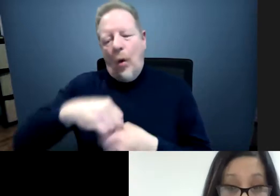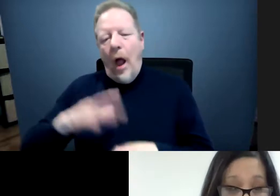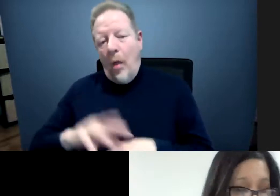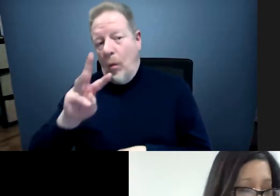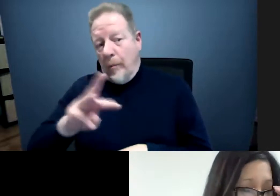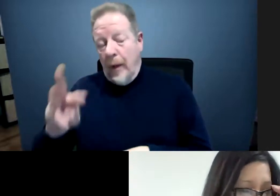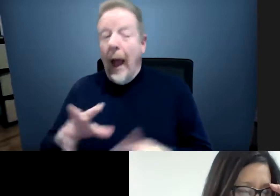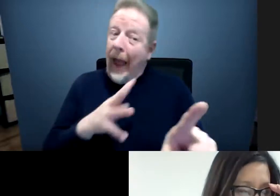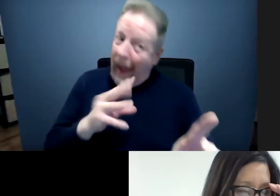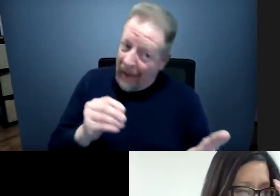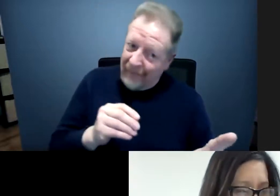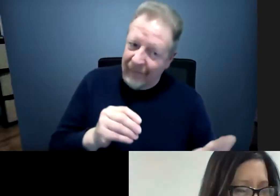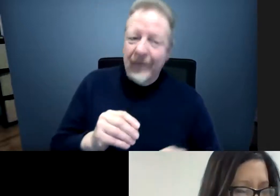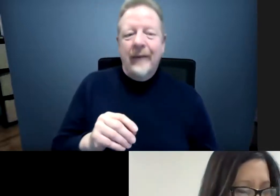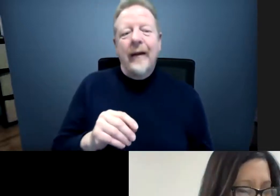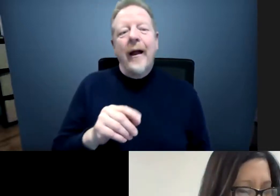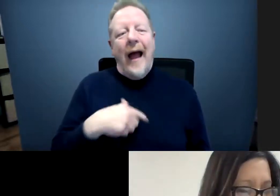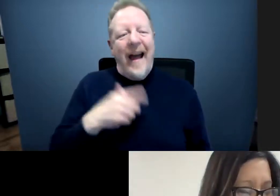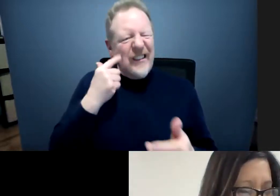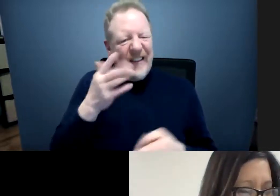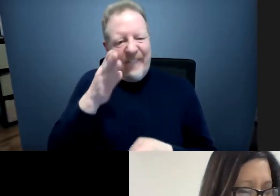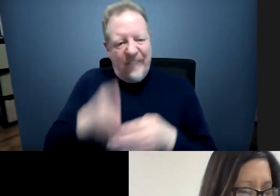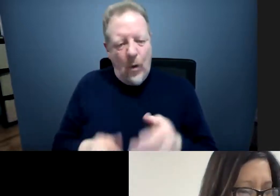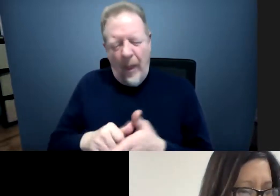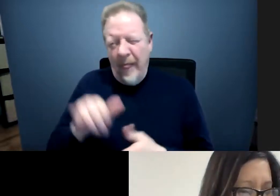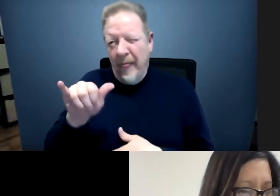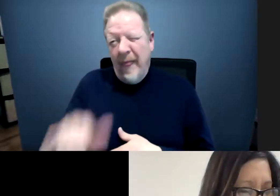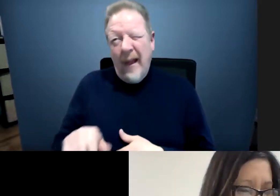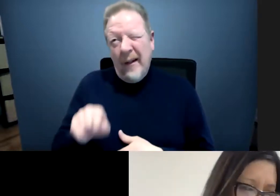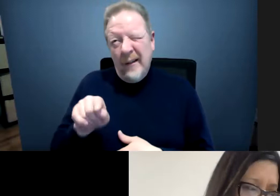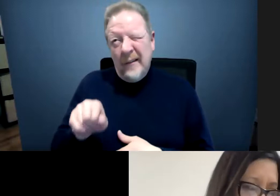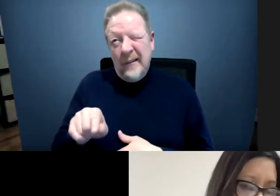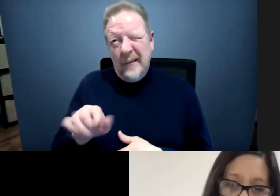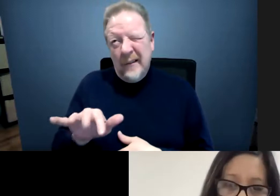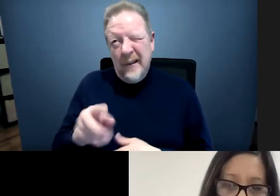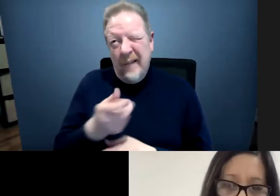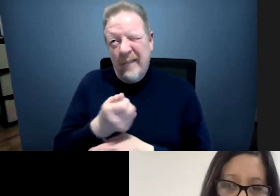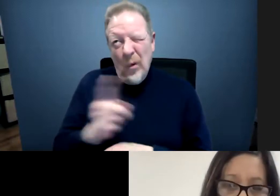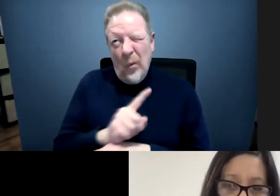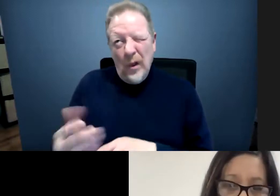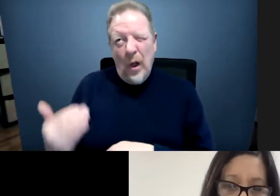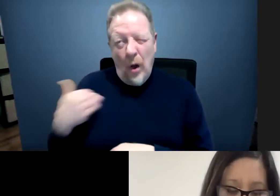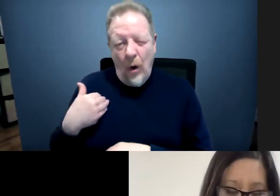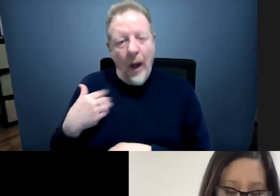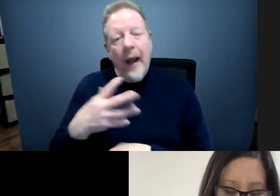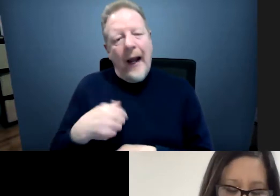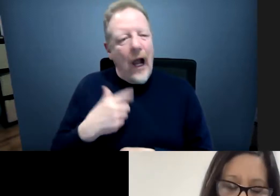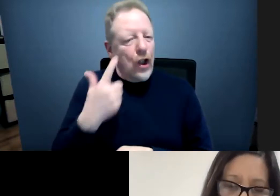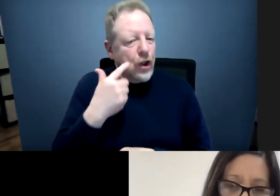way, I finished with that few weeks ago, and I just heard word today that